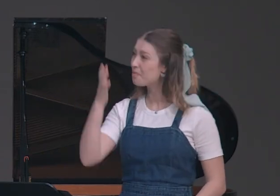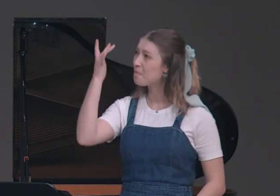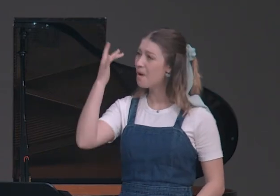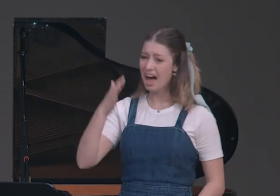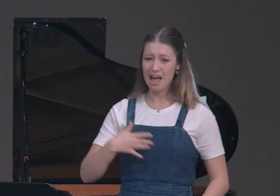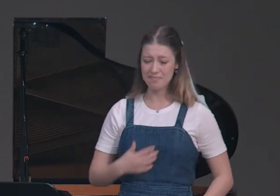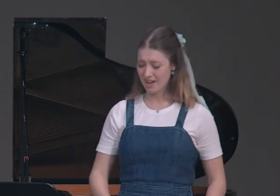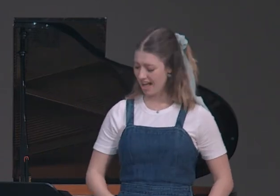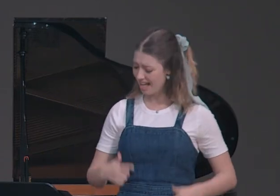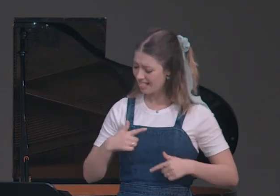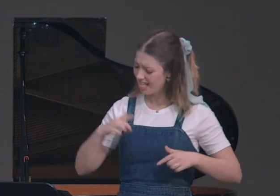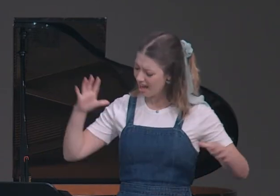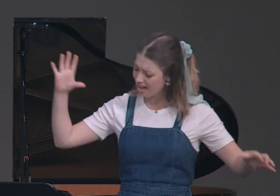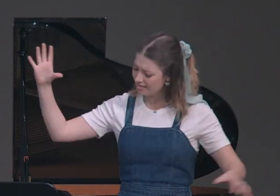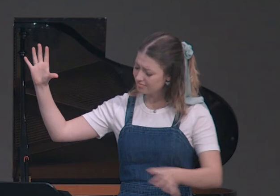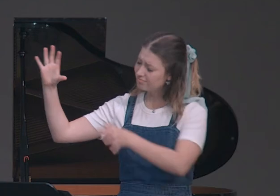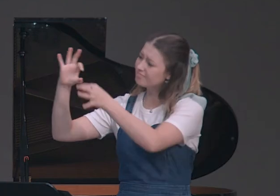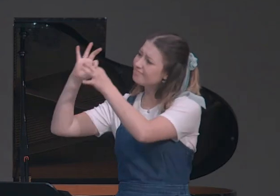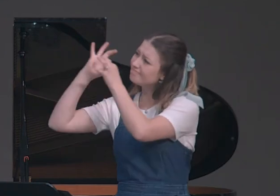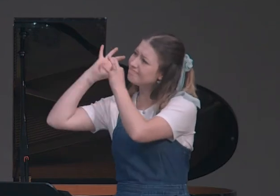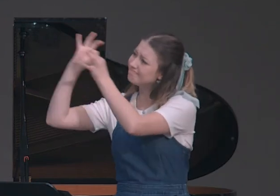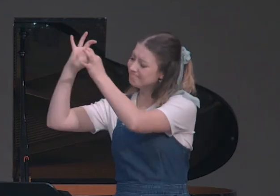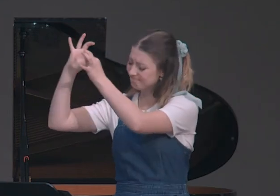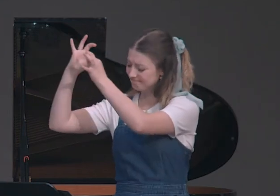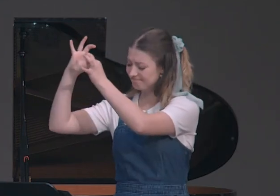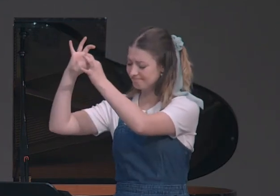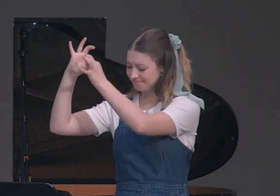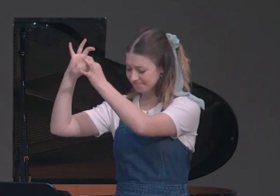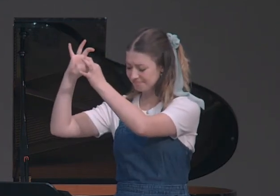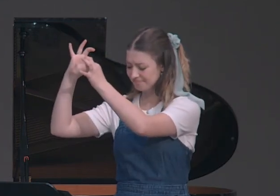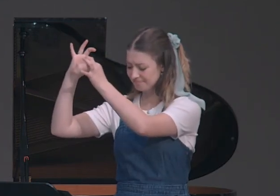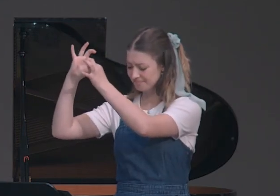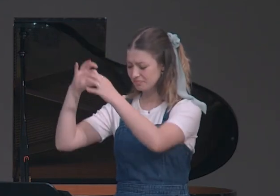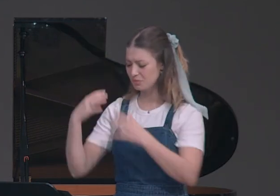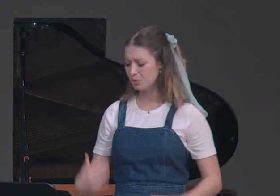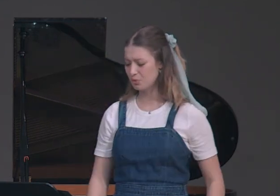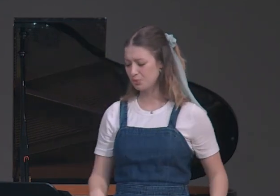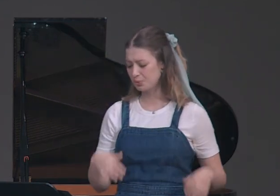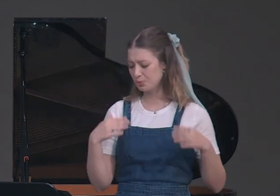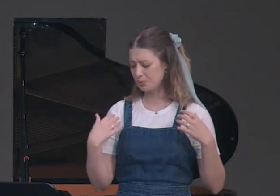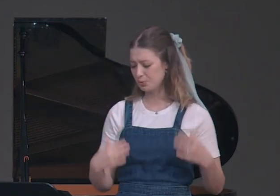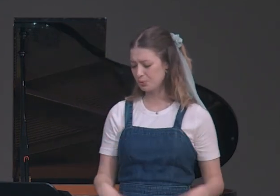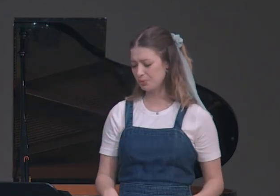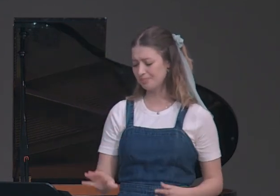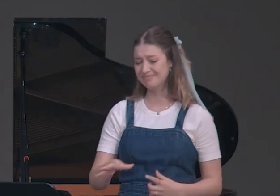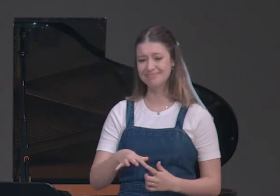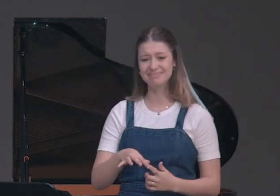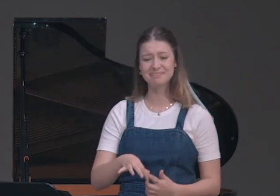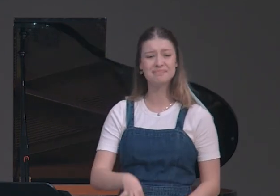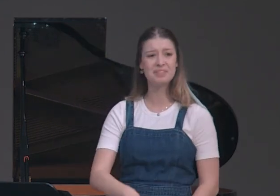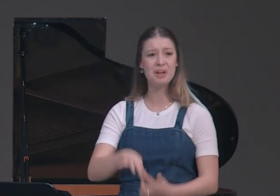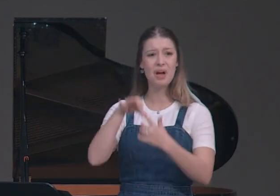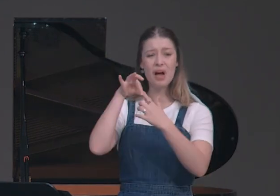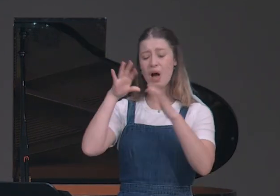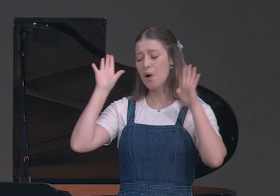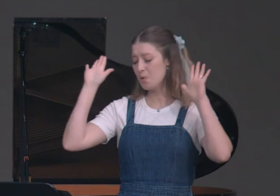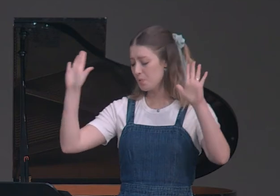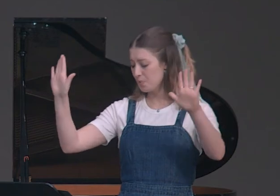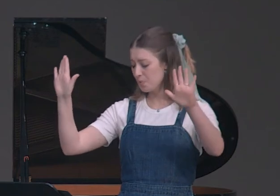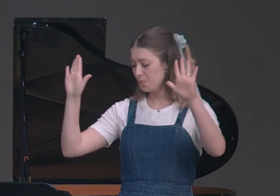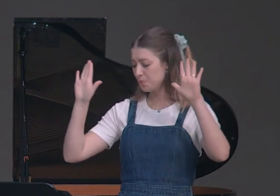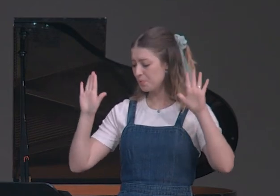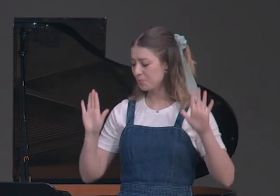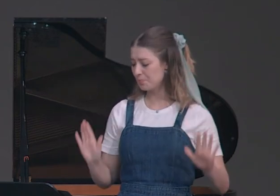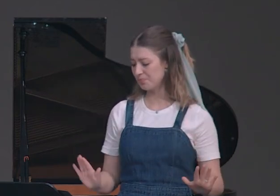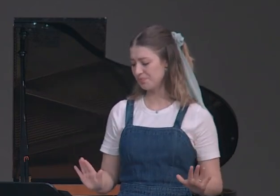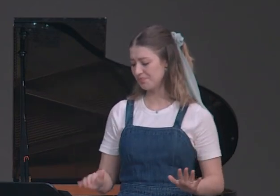Jesus, for my life is wholly bound to His. Oh,